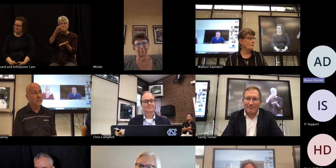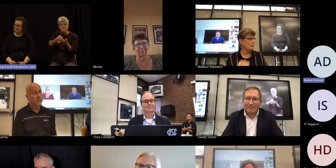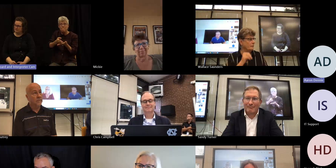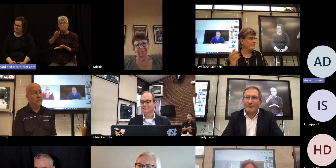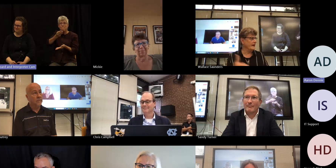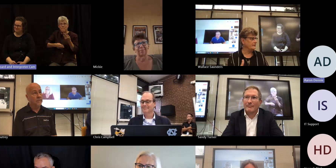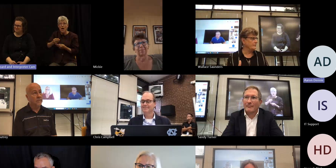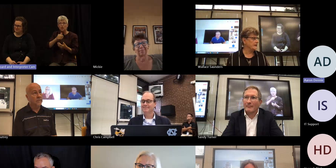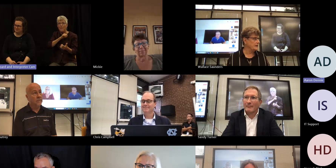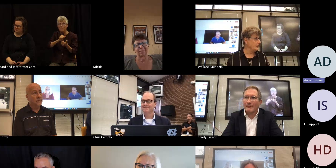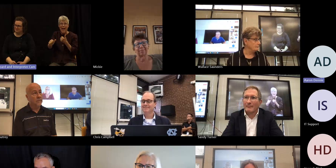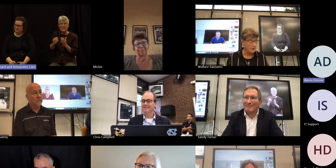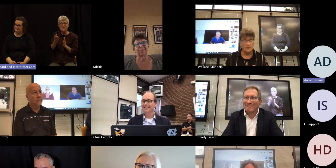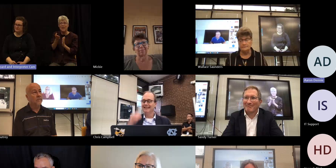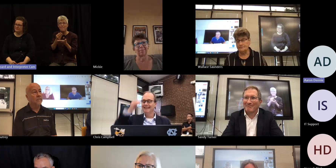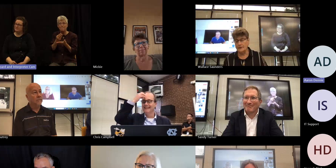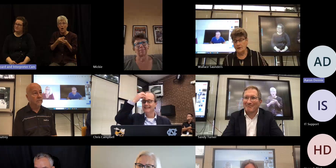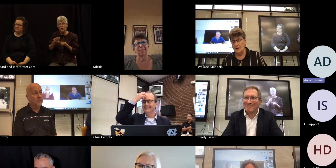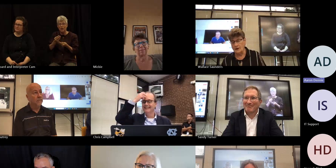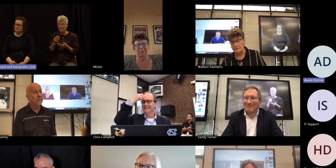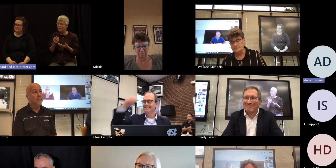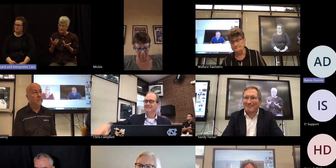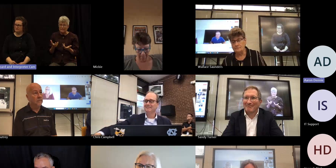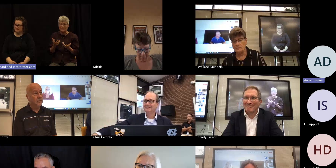I probably won't be invited back again, but